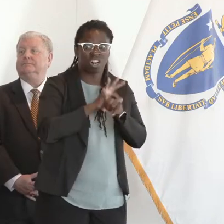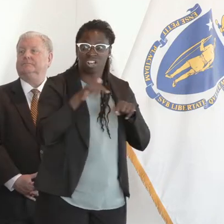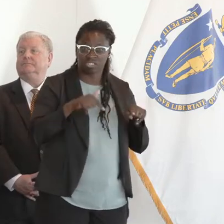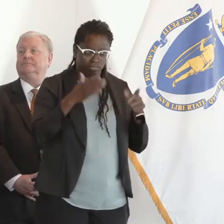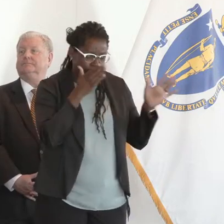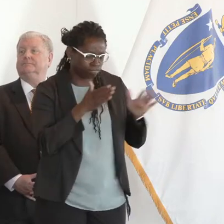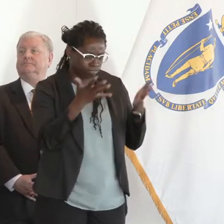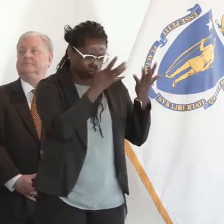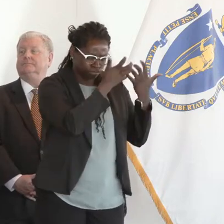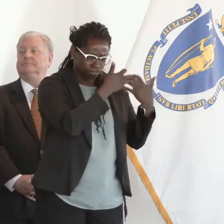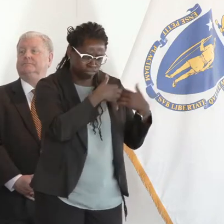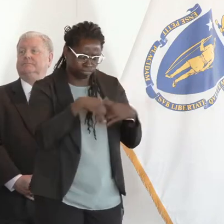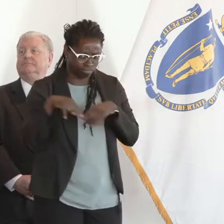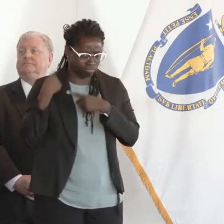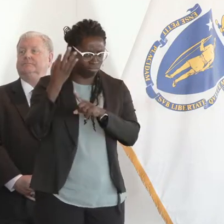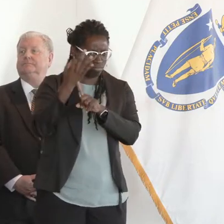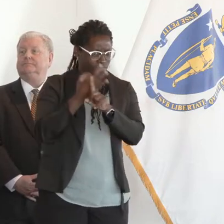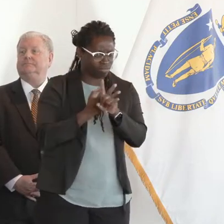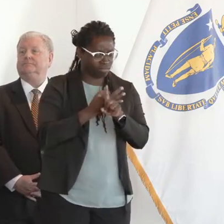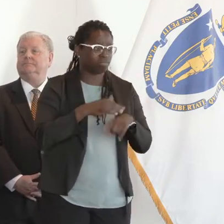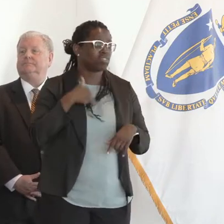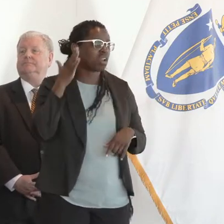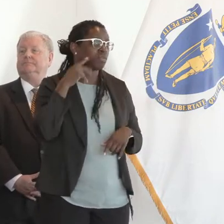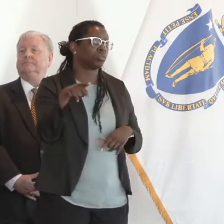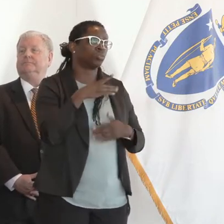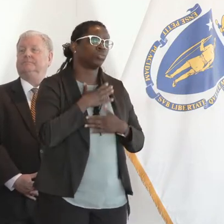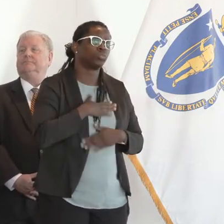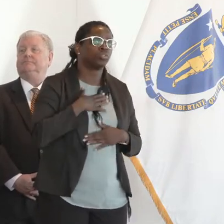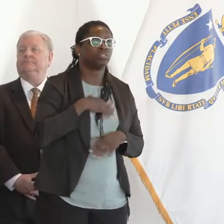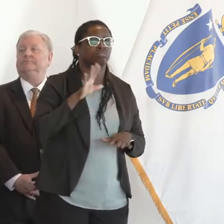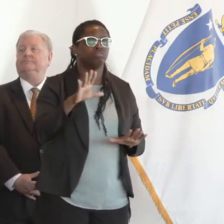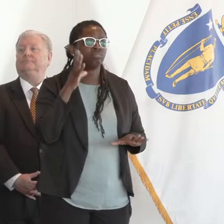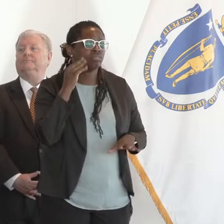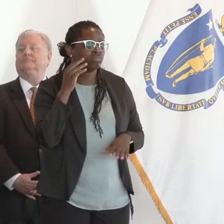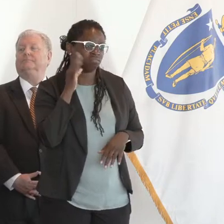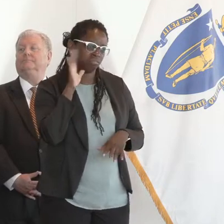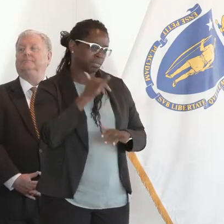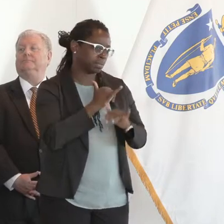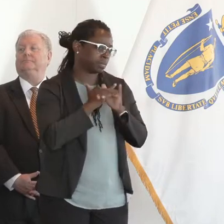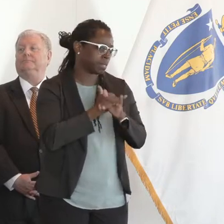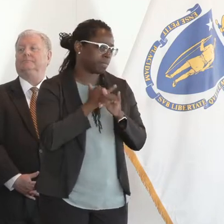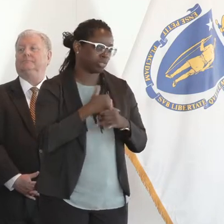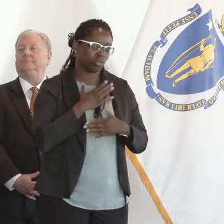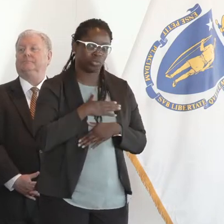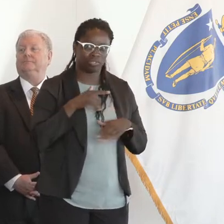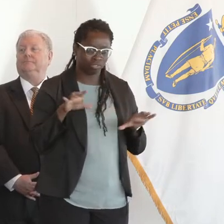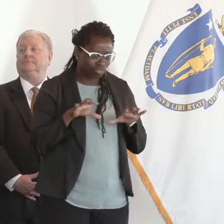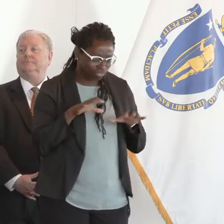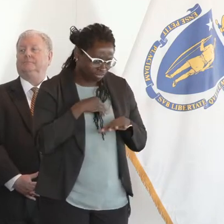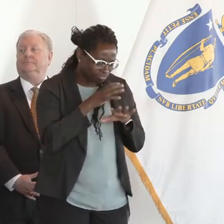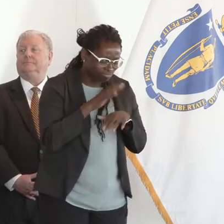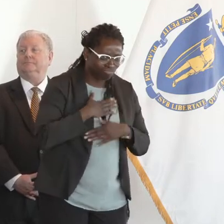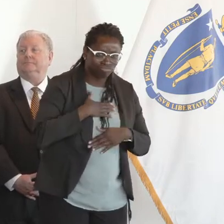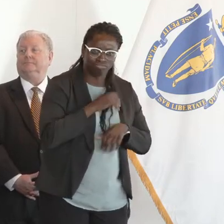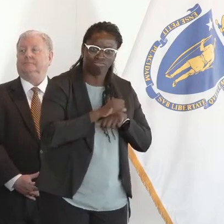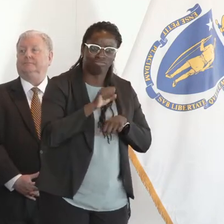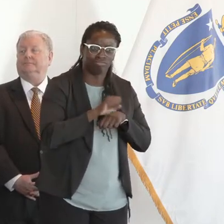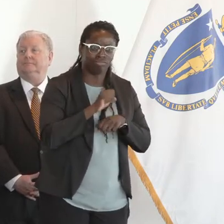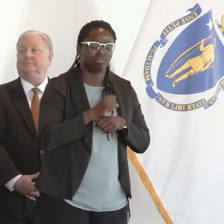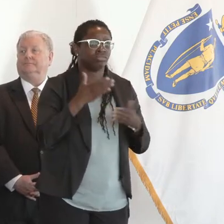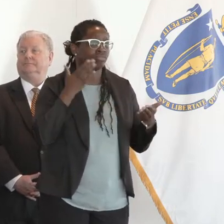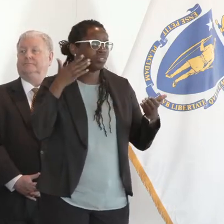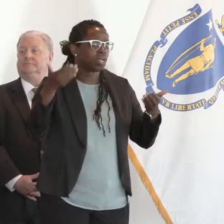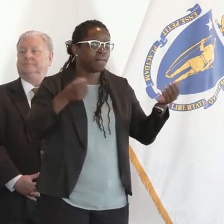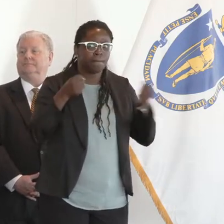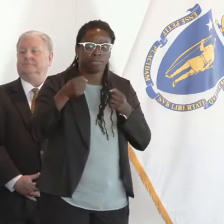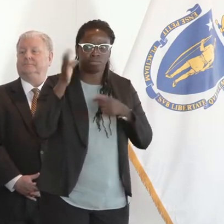We hope you have enjoyed the experience as much as we enjoyed making all of this happen. And so thank you to all of our welcome speakers. And with that, I